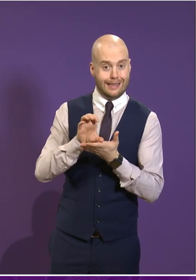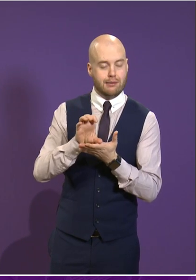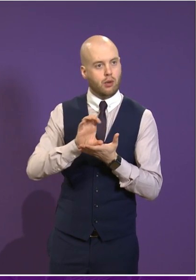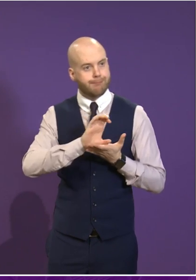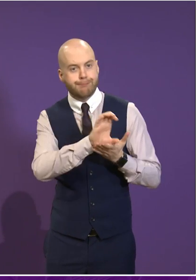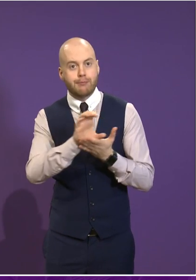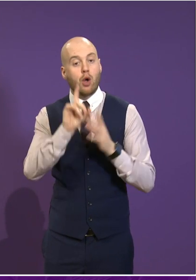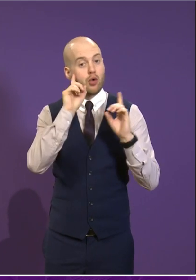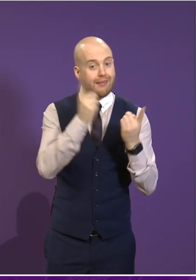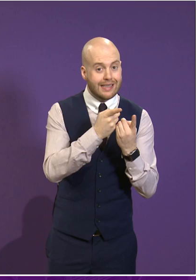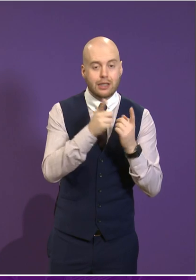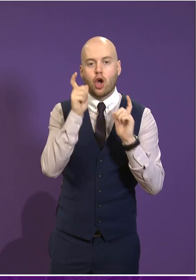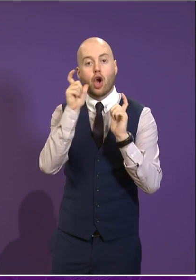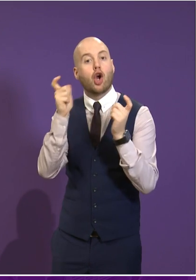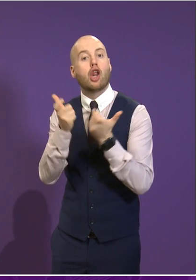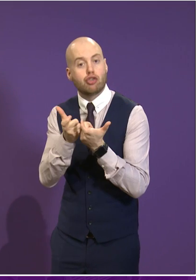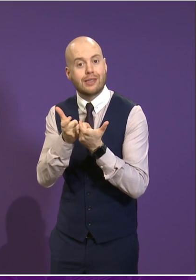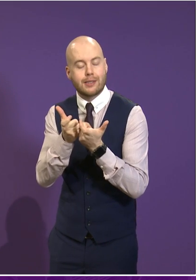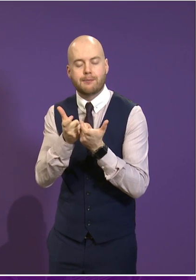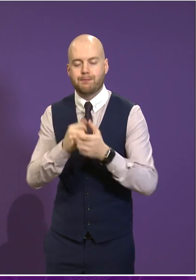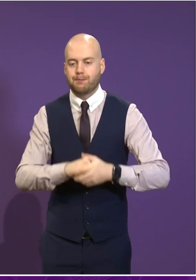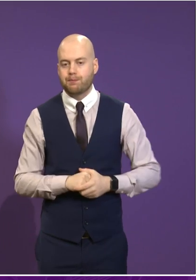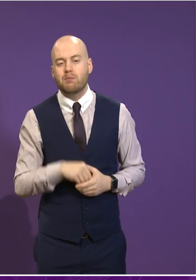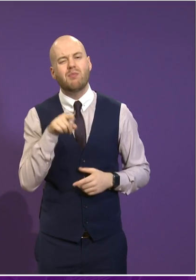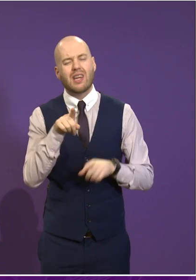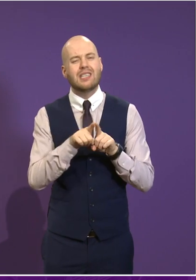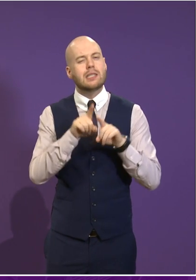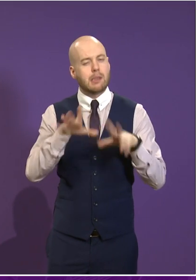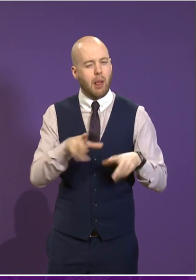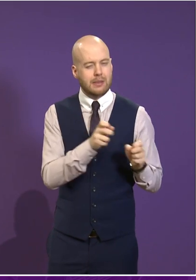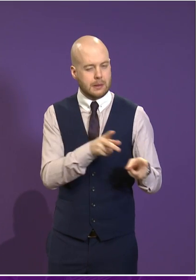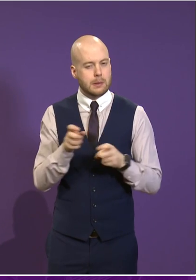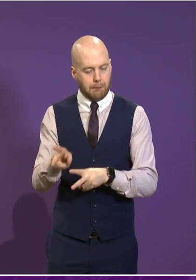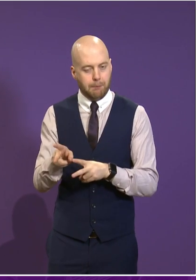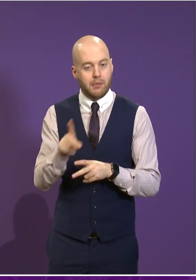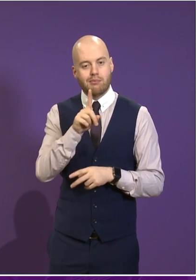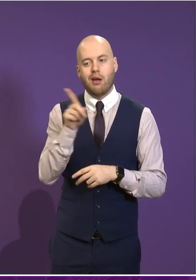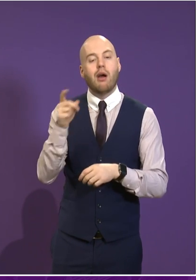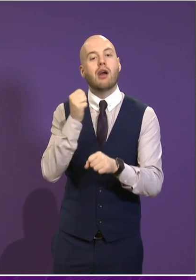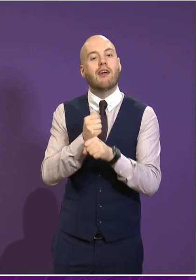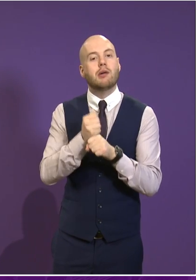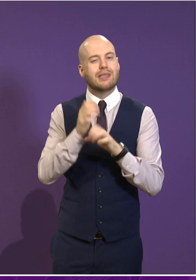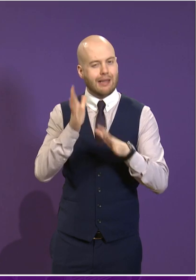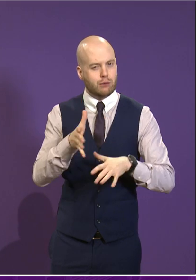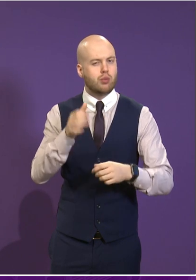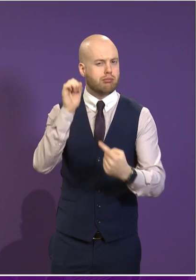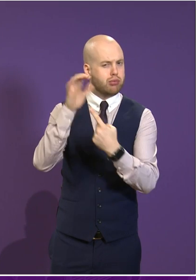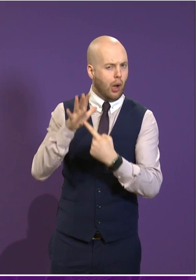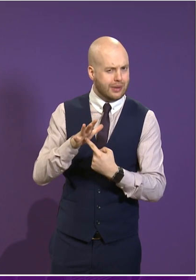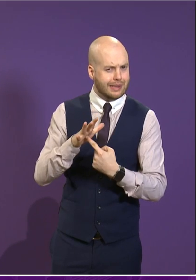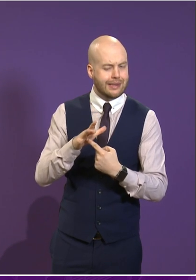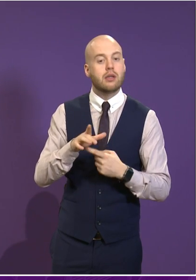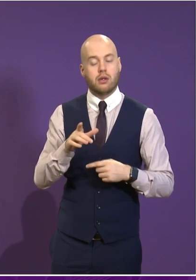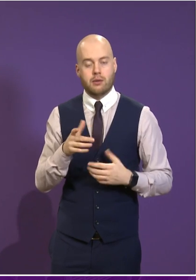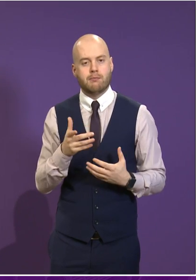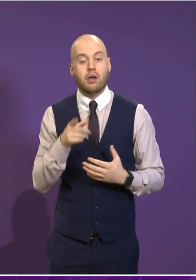There's a very similar system in colleges, with priorities from the government and from the SFC, and you know